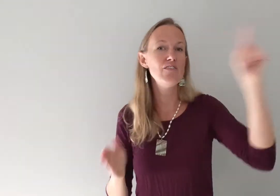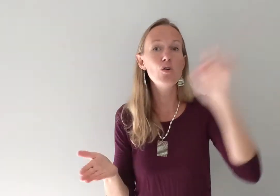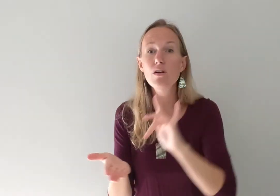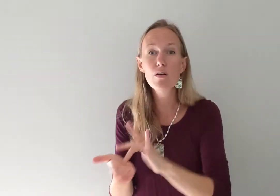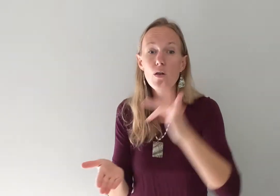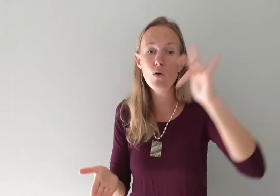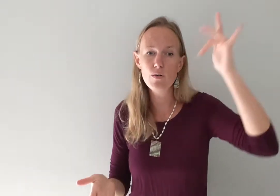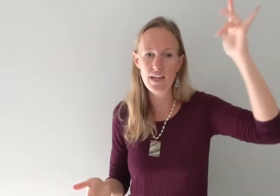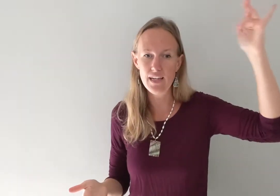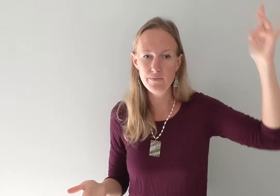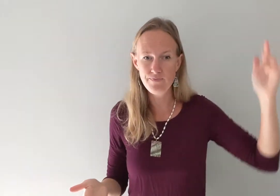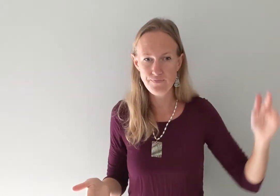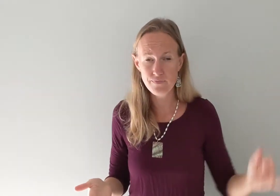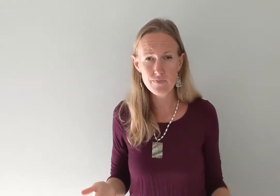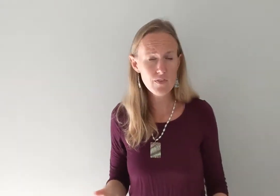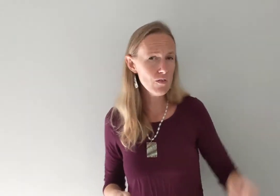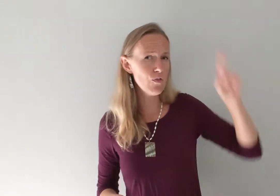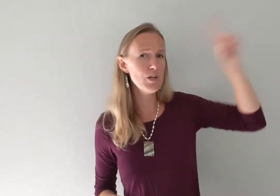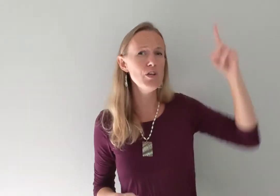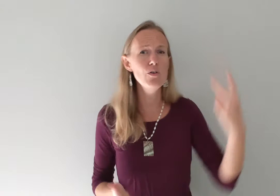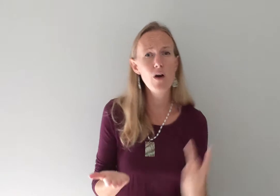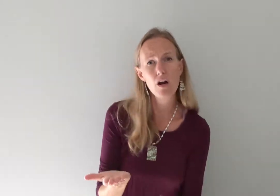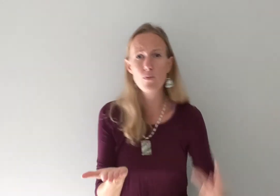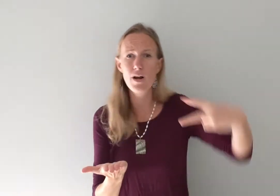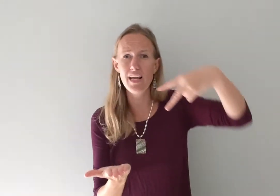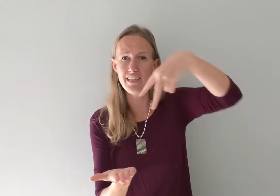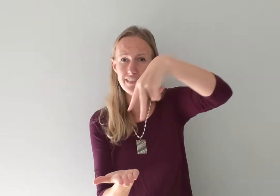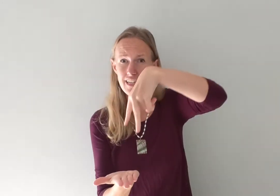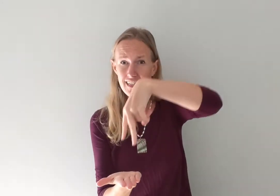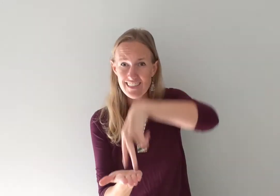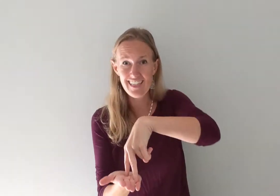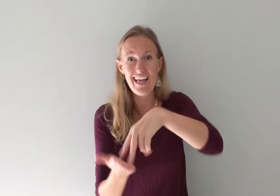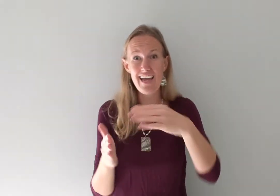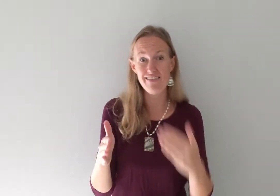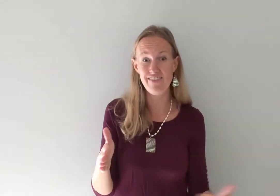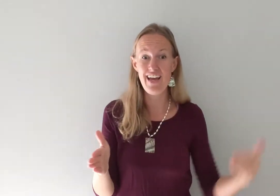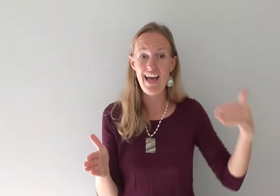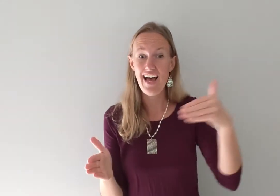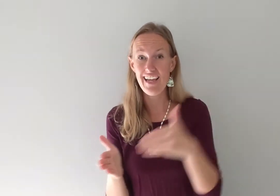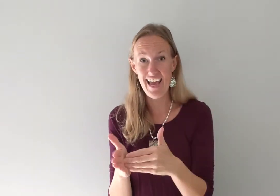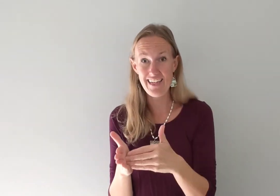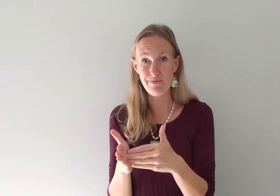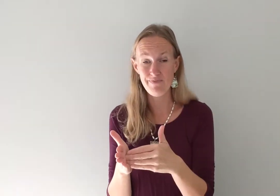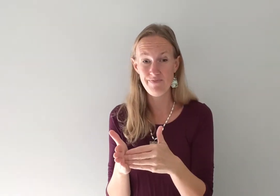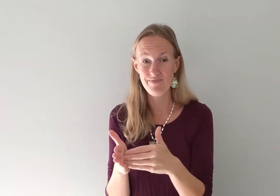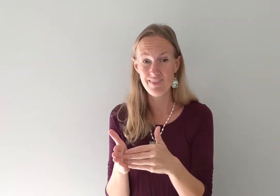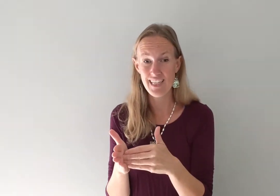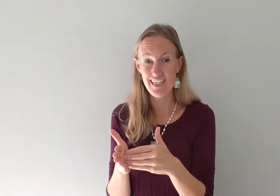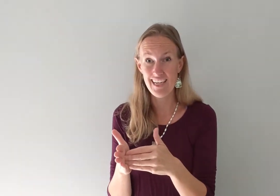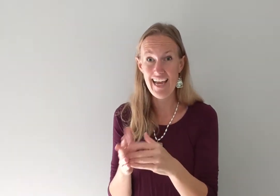your glory, for you are raised to life again. Okay, and